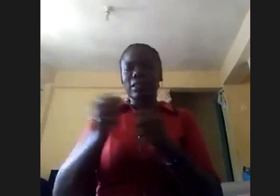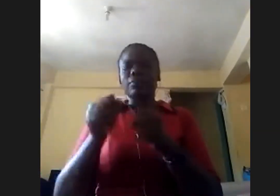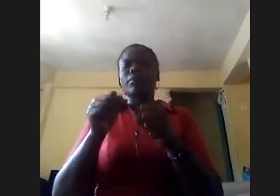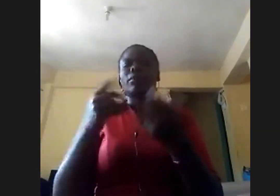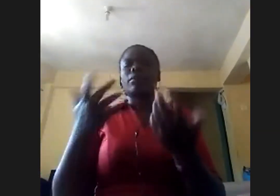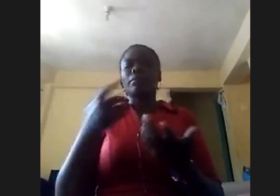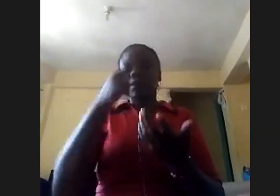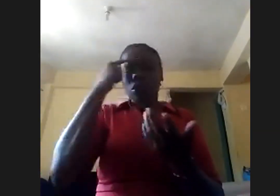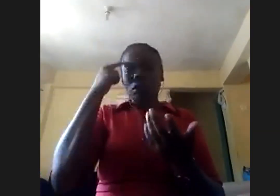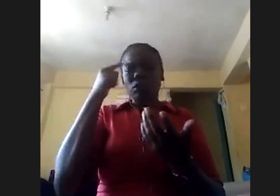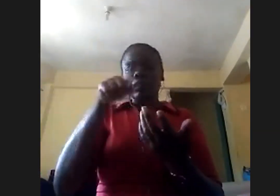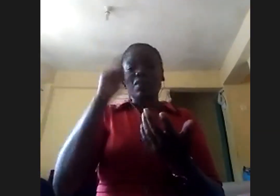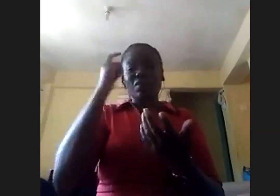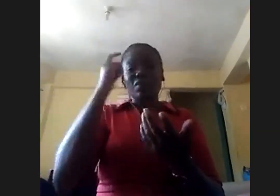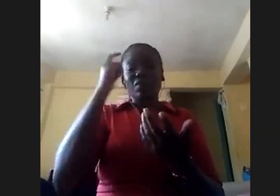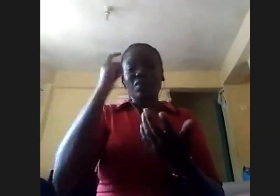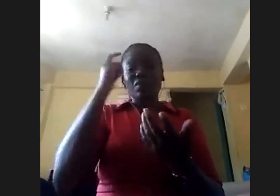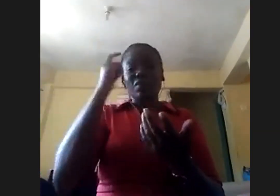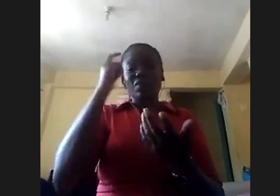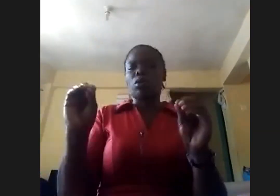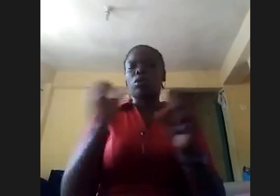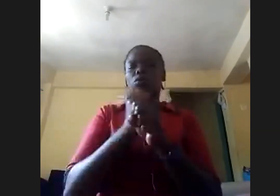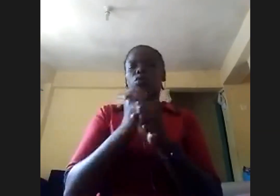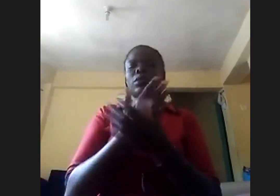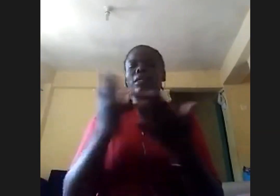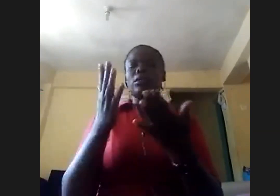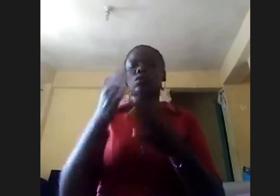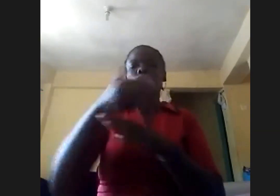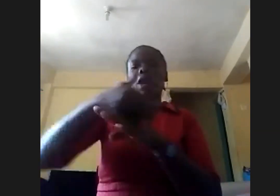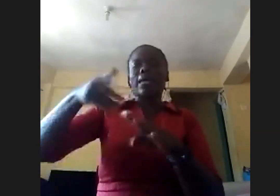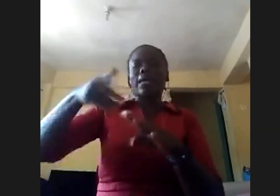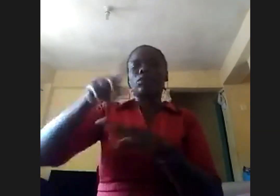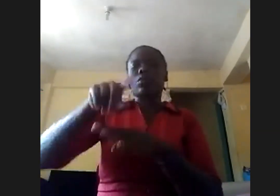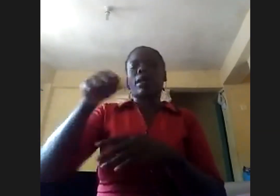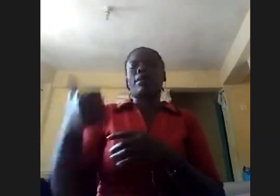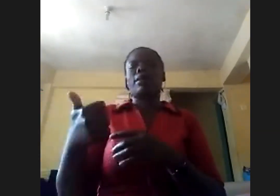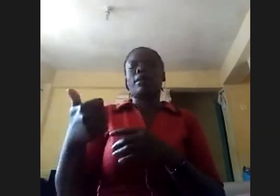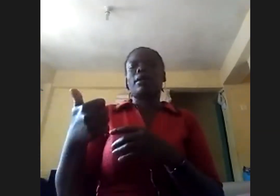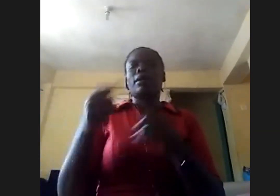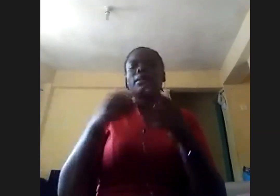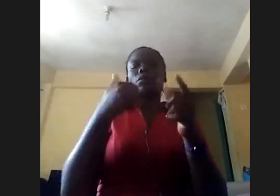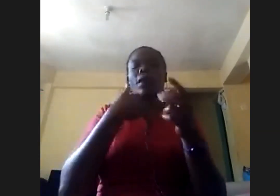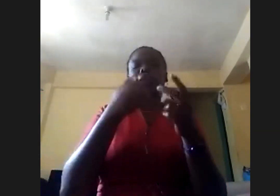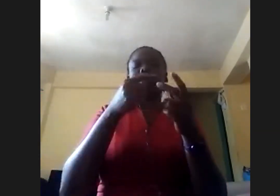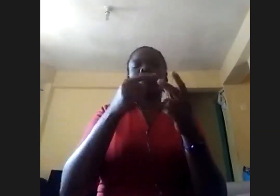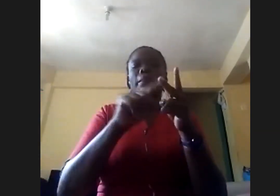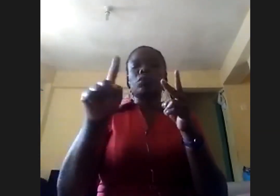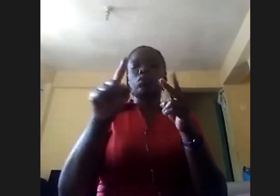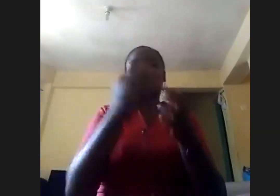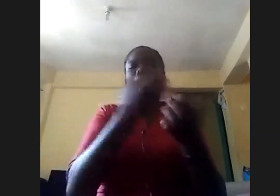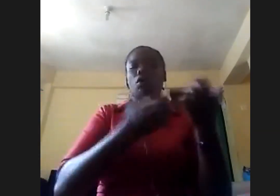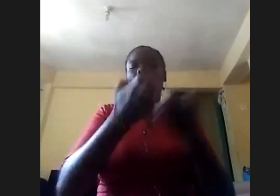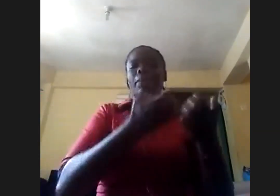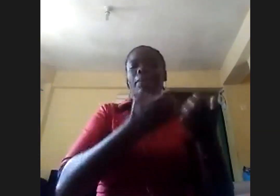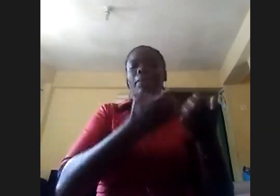out of your mind and just did things to hurt one another. Then we have economic effects. This you see